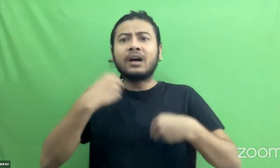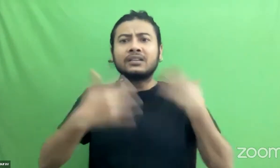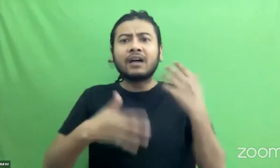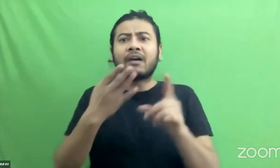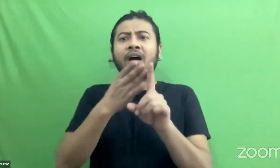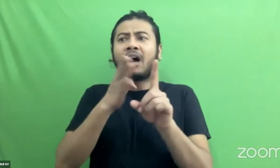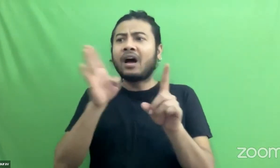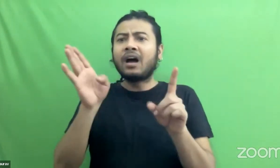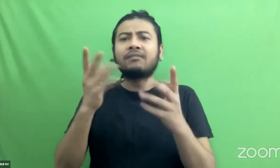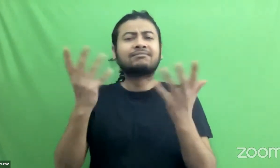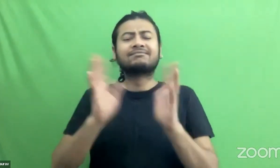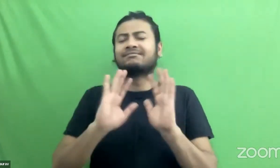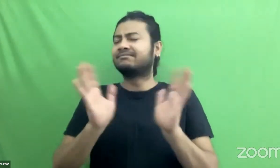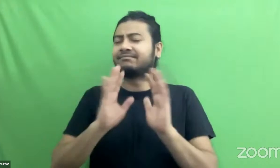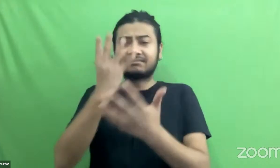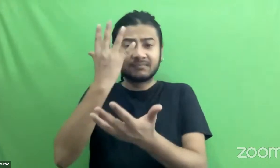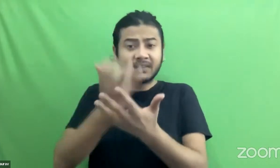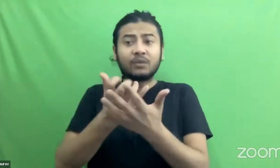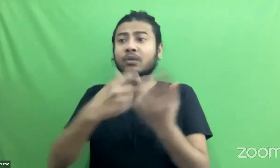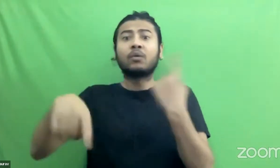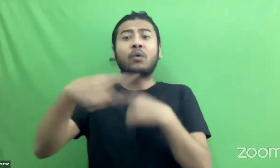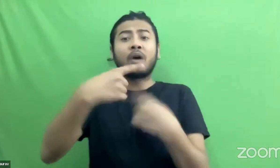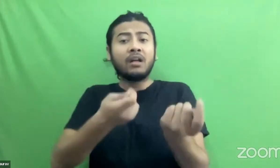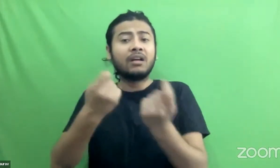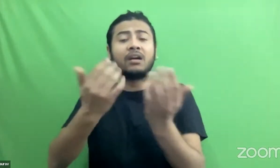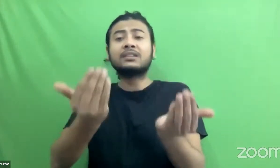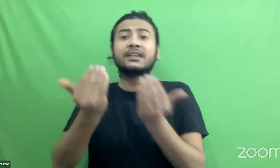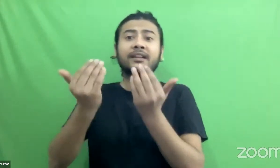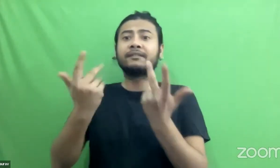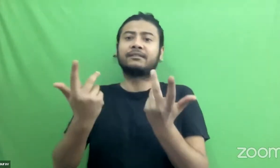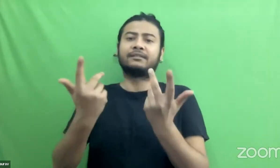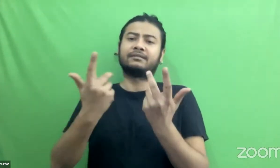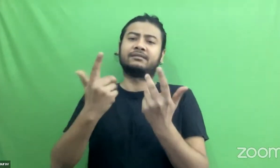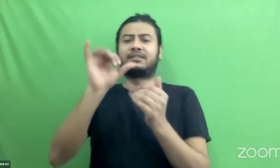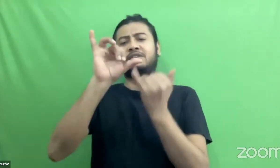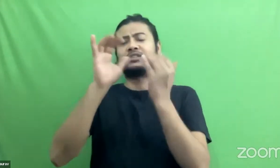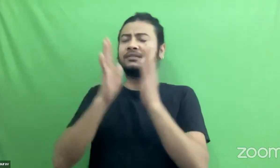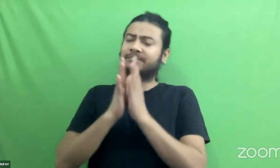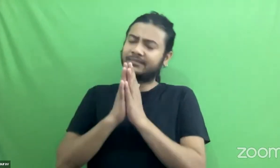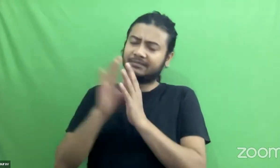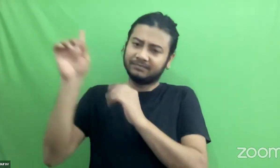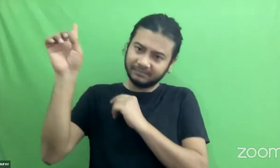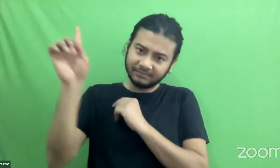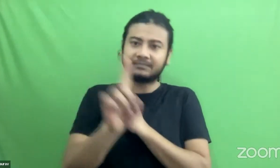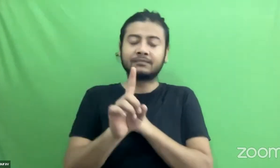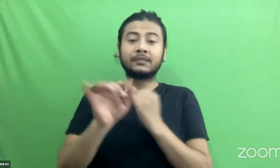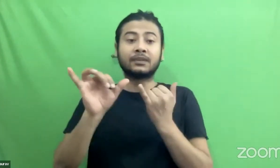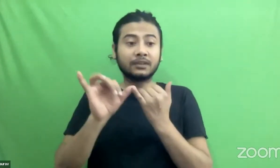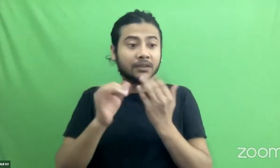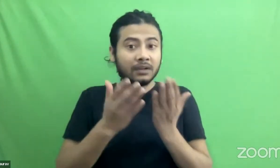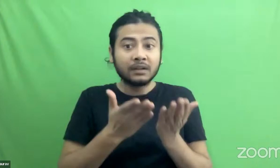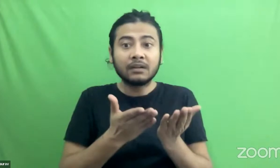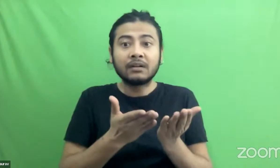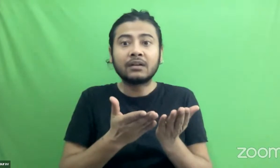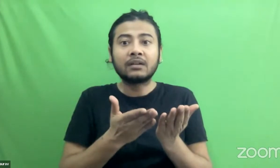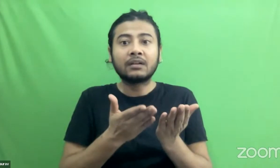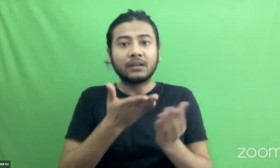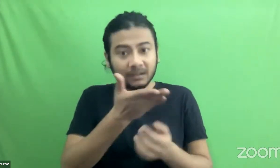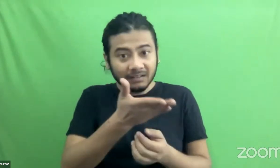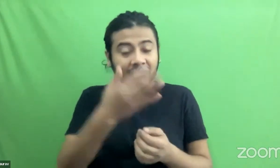took birth. Krishna took birth in the form of Chaitanya Mahaprabhu. So on the request of Advaithacharya. So this person who is in